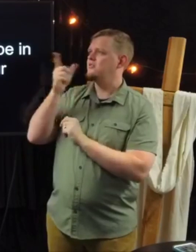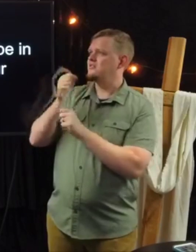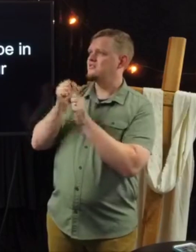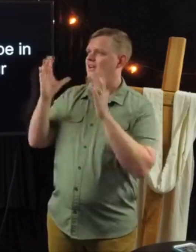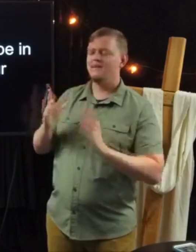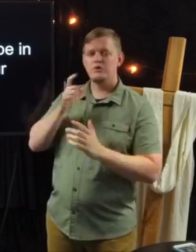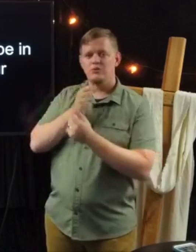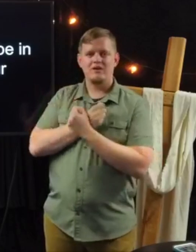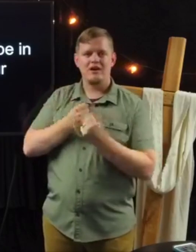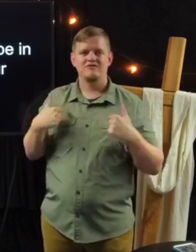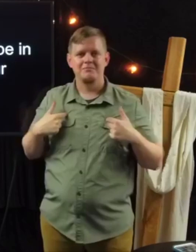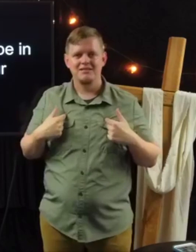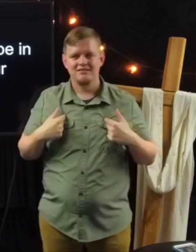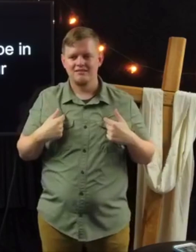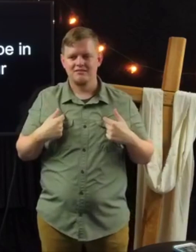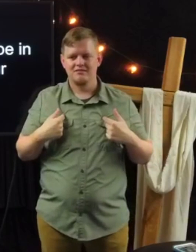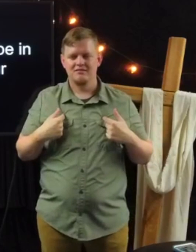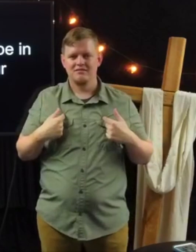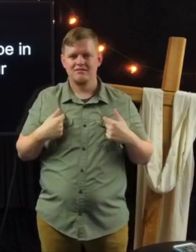We come before him, our Savior, who loves us.